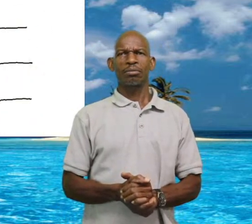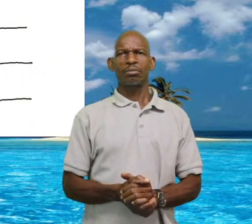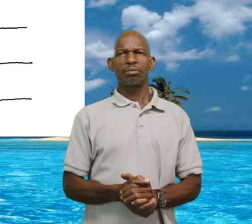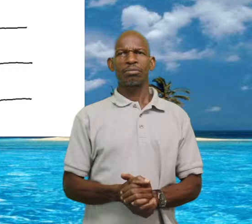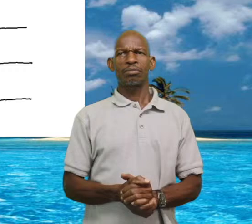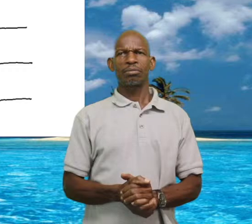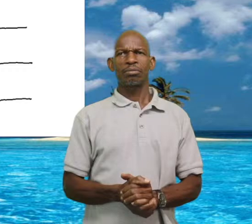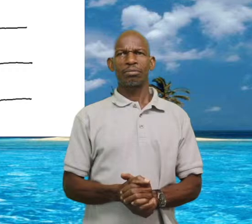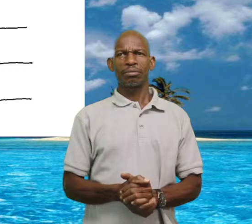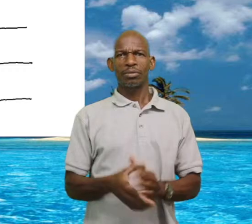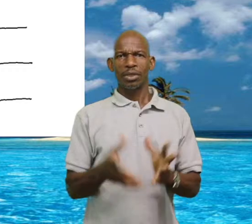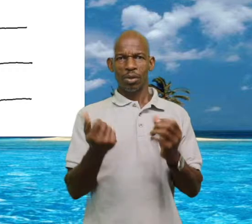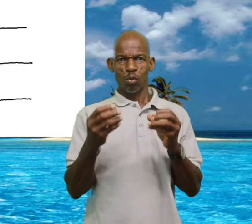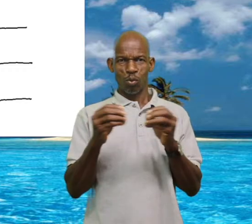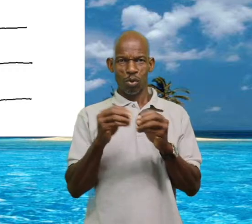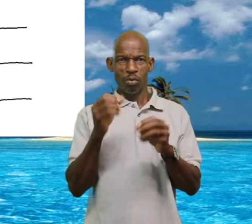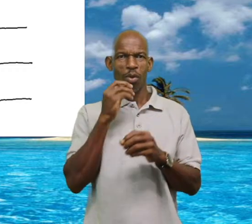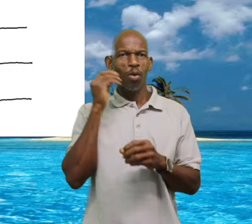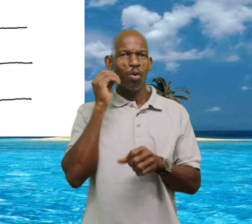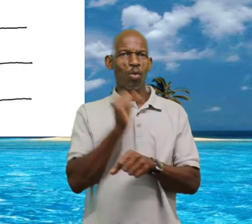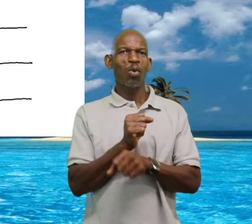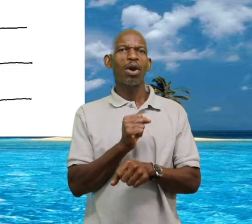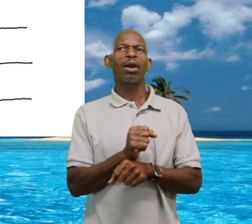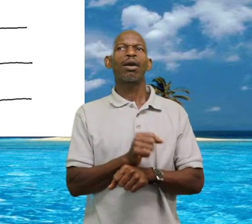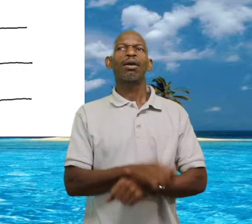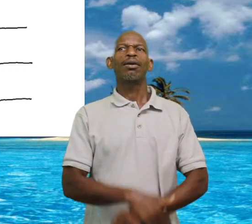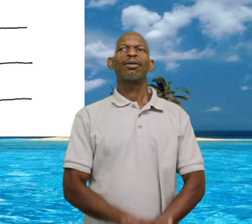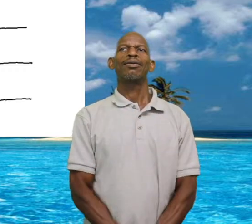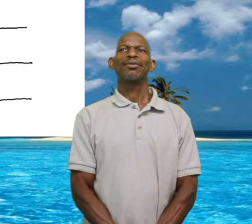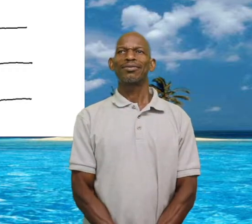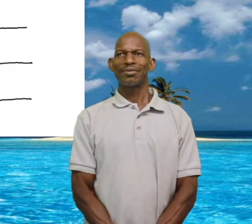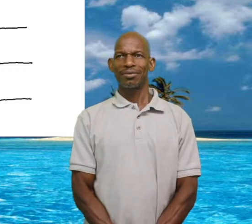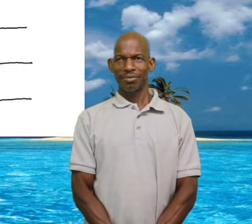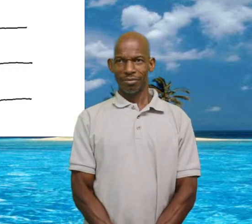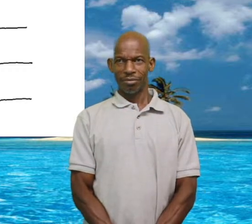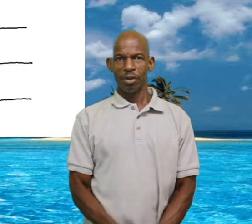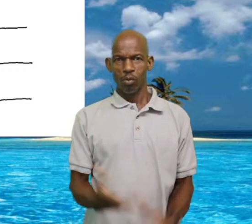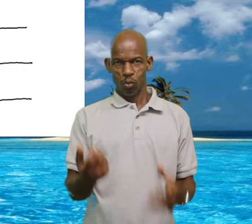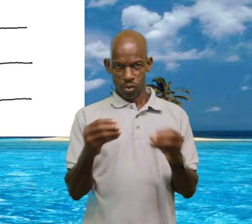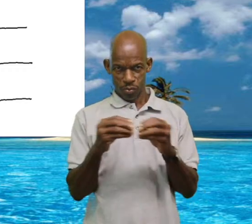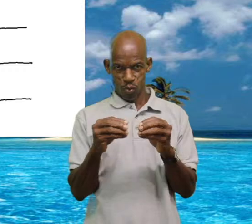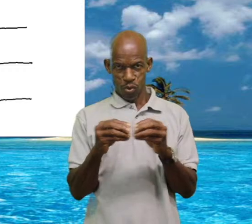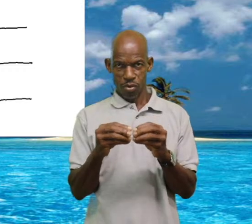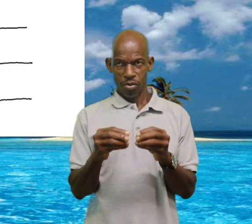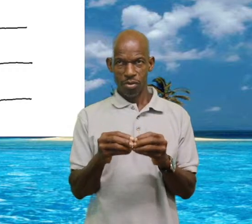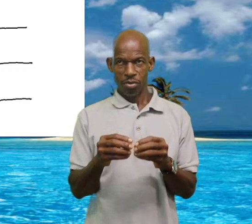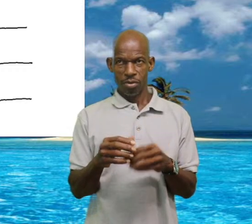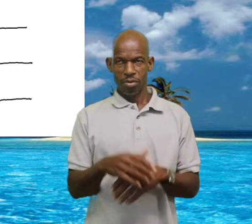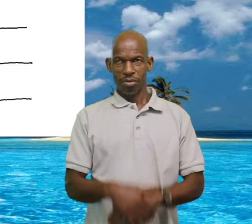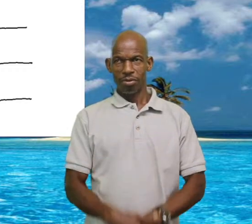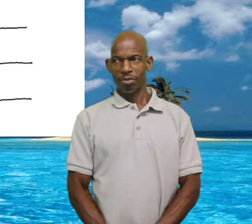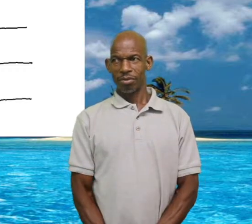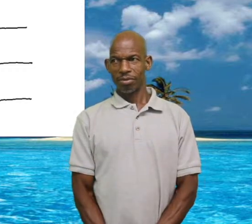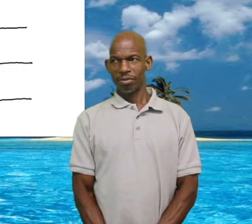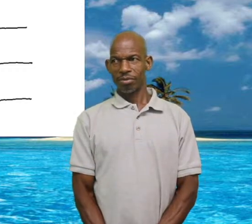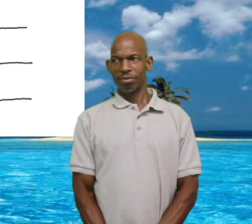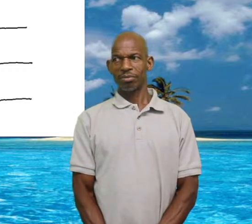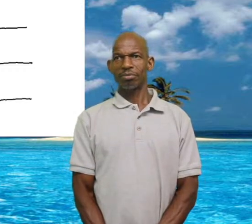You want more homework lesson? You like to have some more home lesson? Well, no. There's a few sentences. Well,